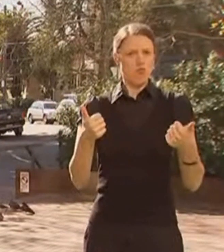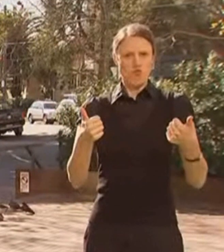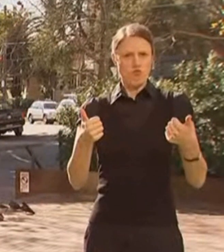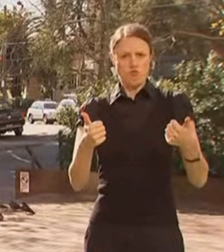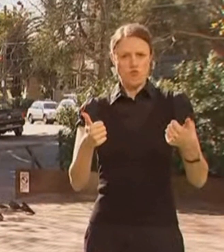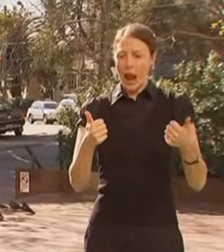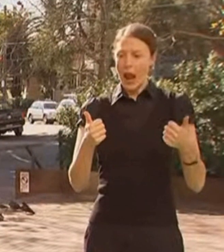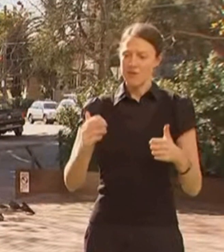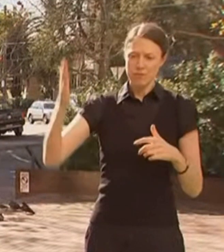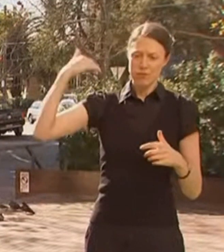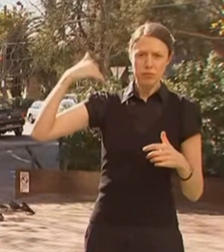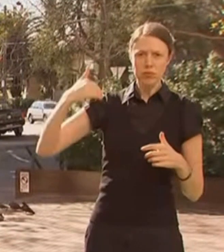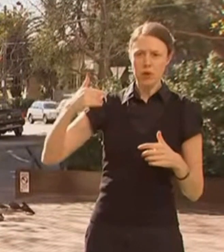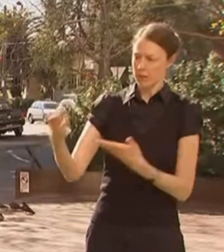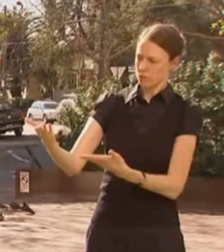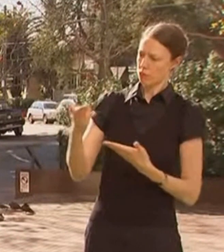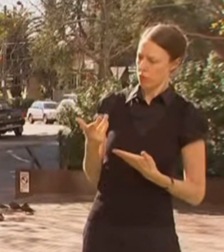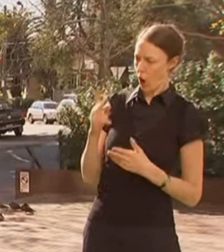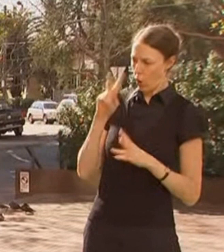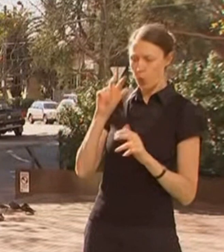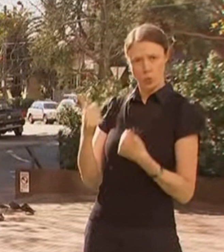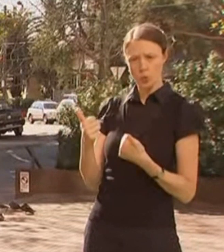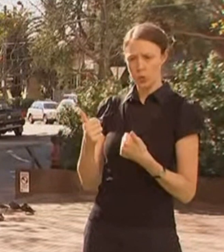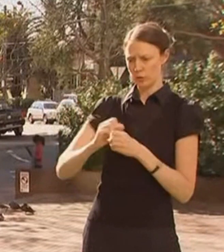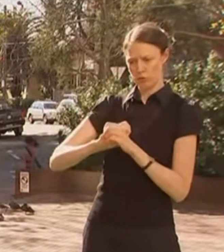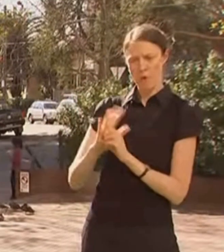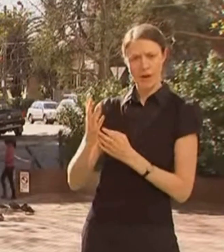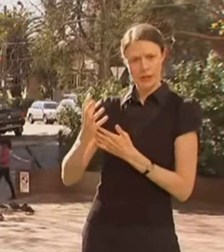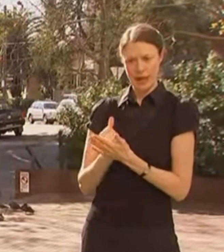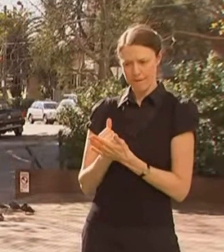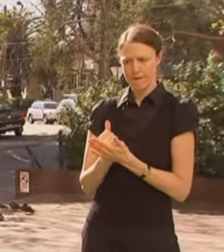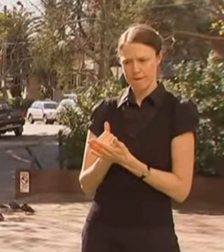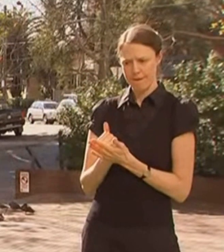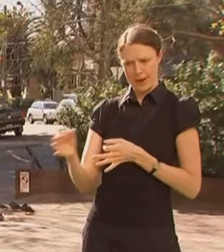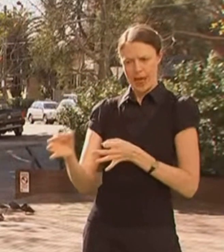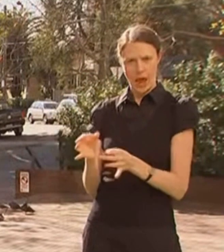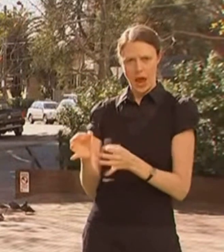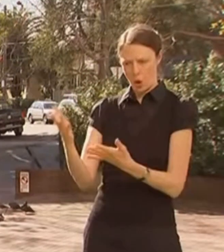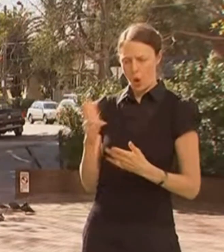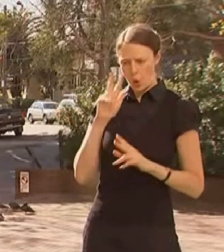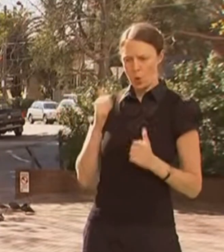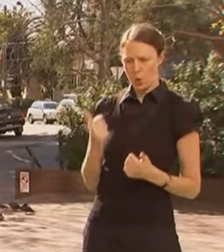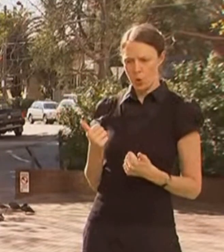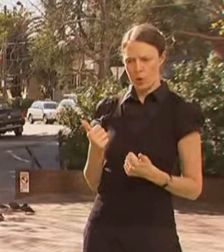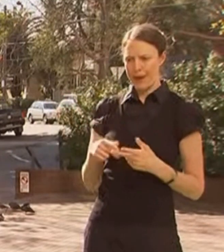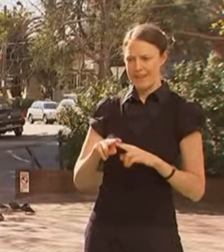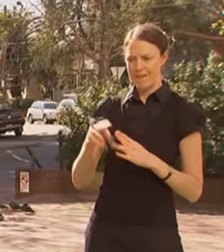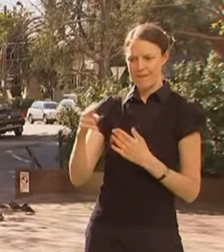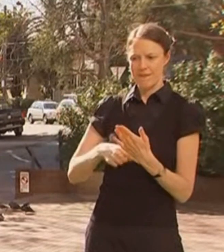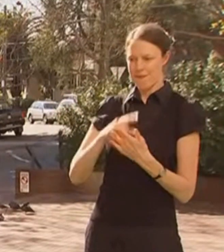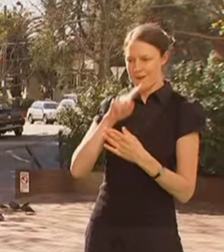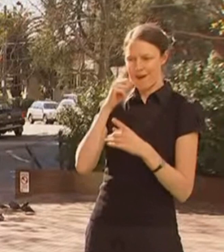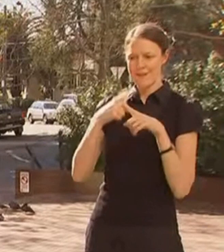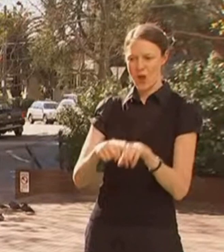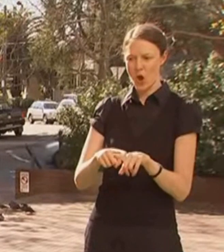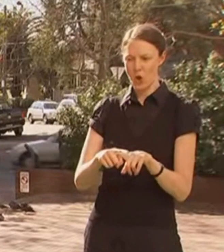community safe. But having said that, if something is proposed in a safe, COVID-safe way, whether it's the police or whether it's